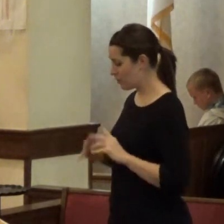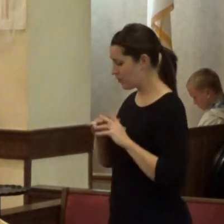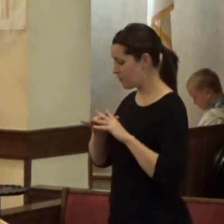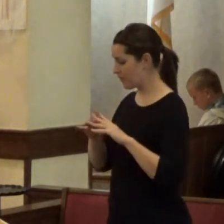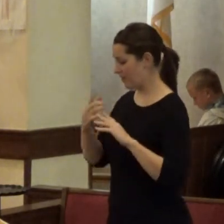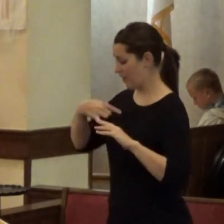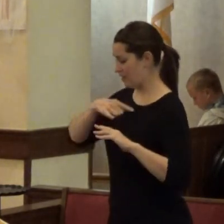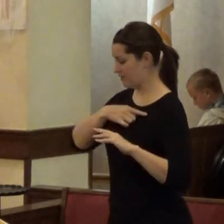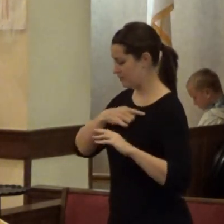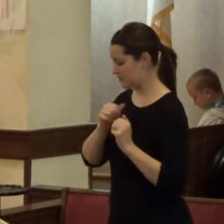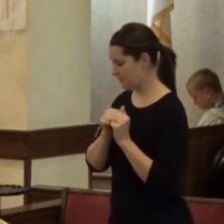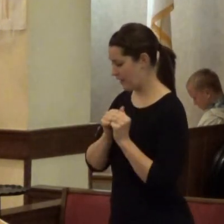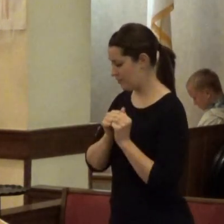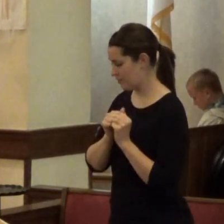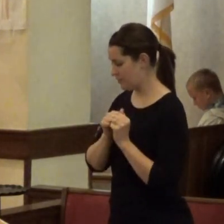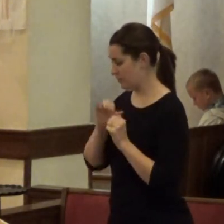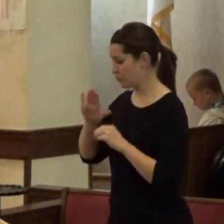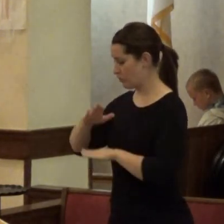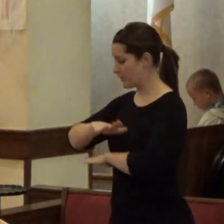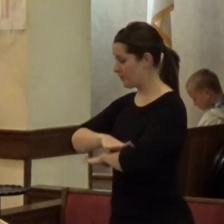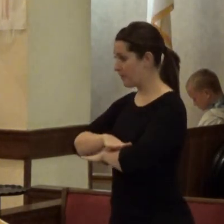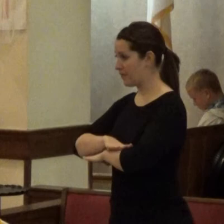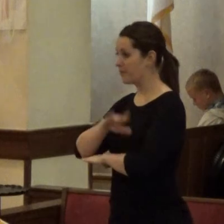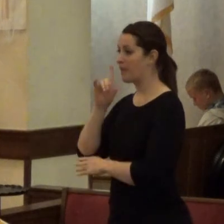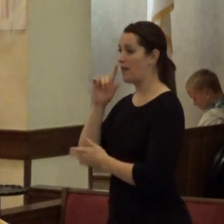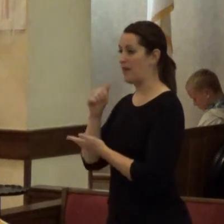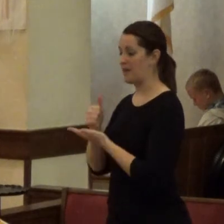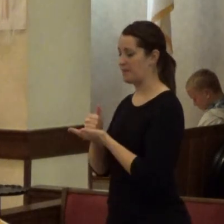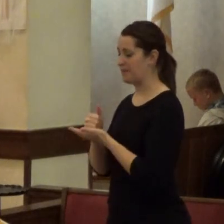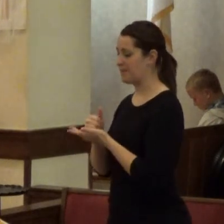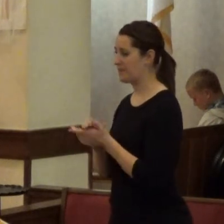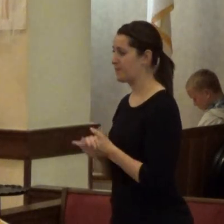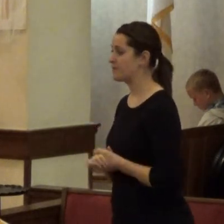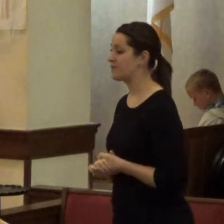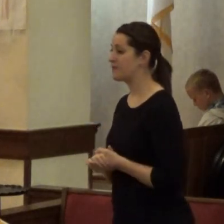together. At your table. Amen. And we'll sing together.